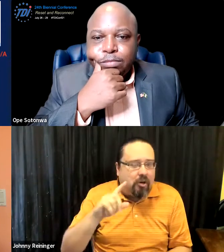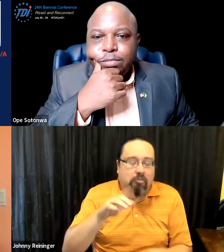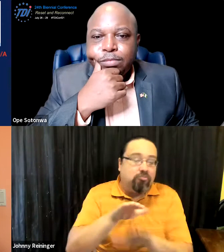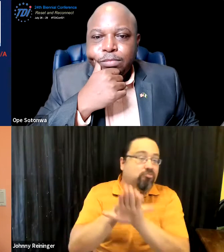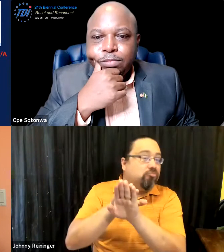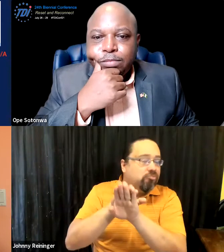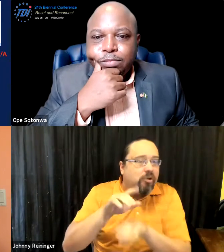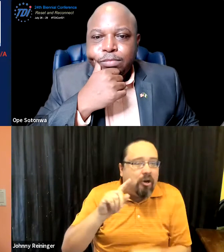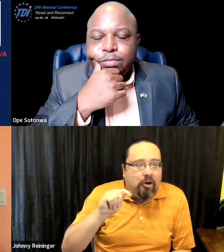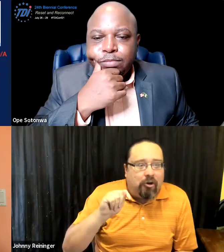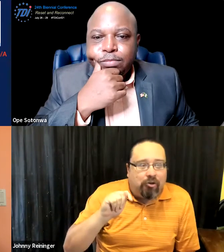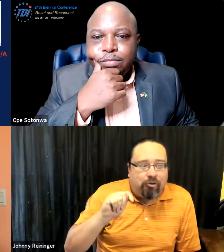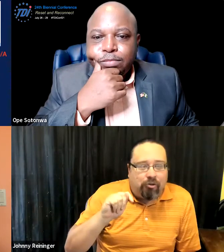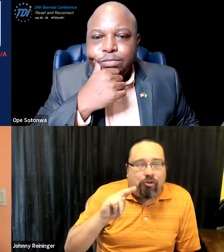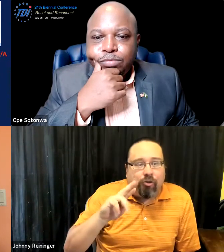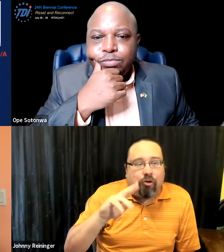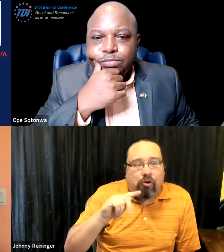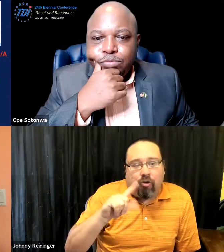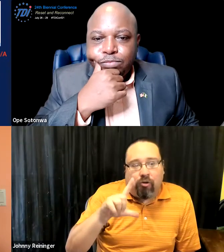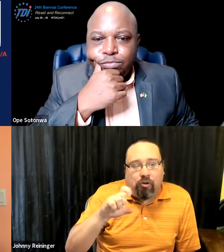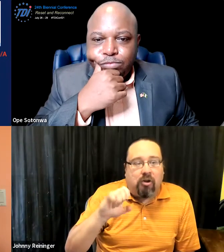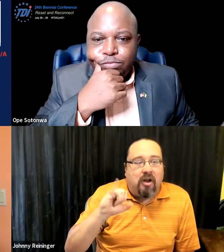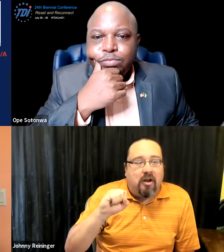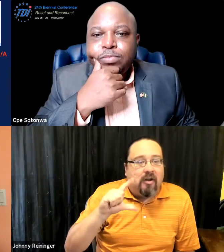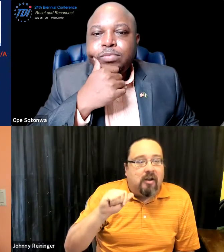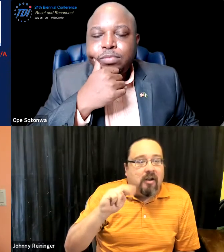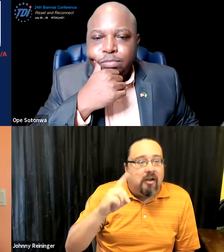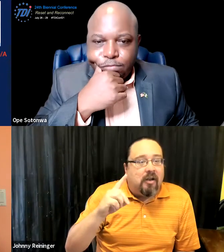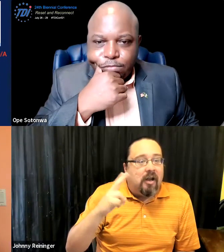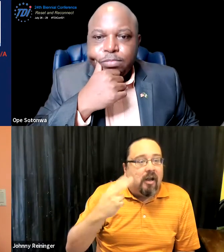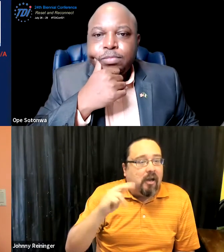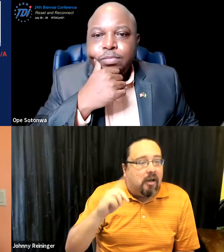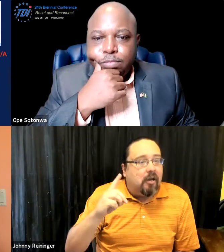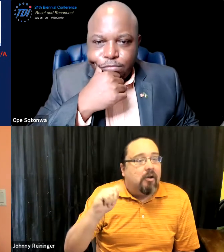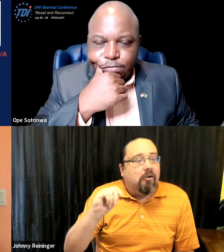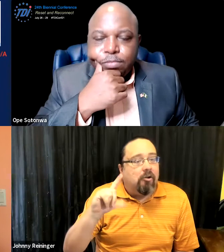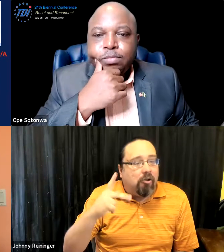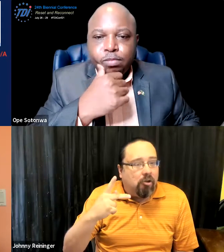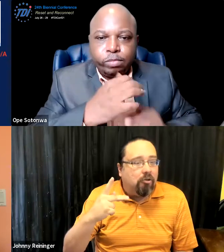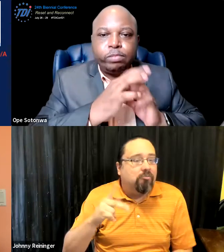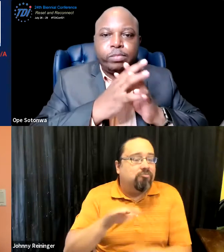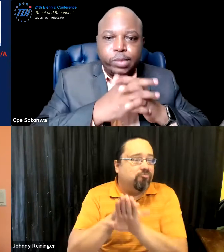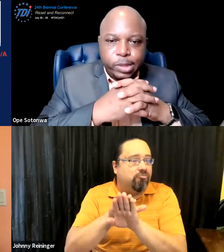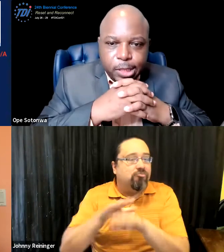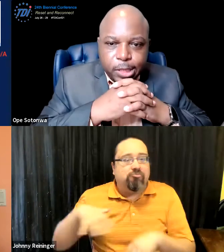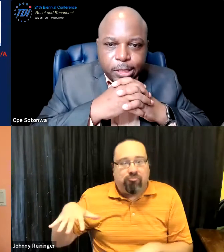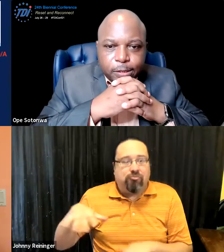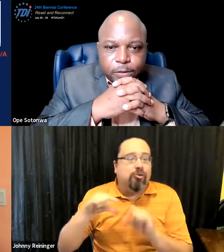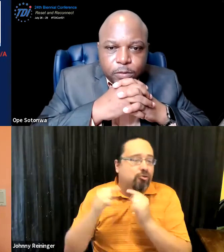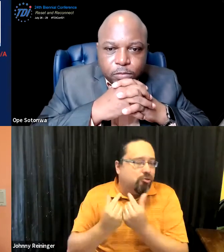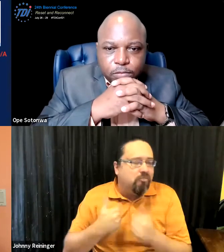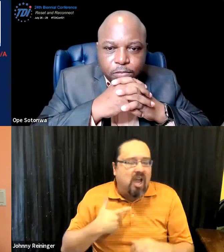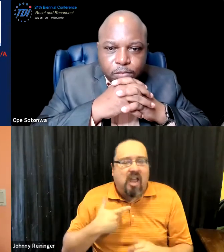our group, our Indigenous group that we're working, as well as our Turtle Island hand talk group